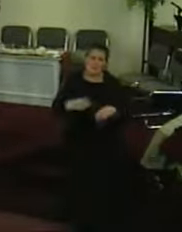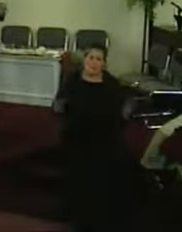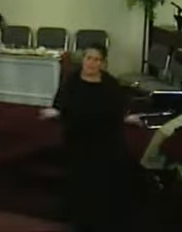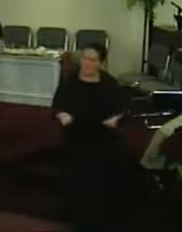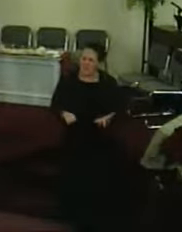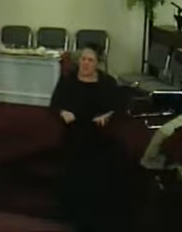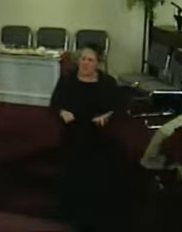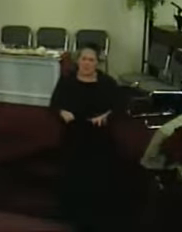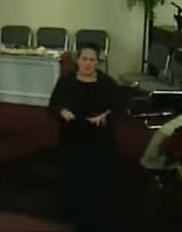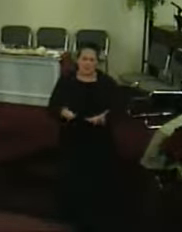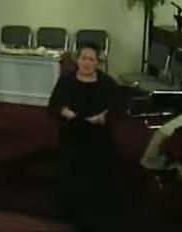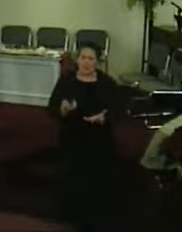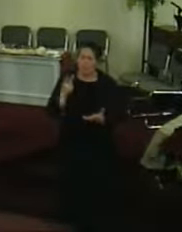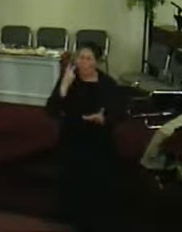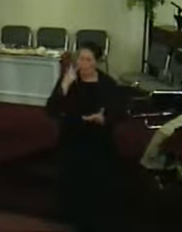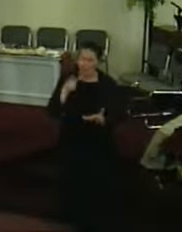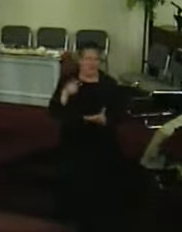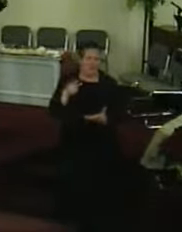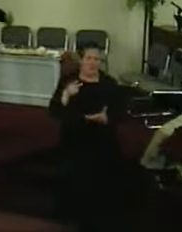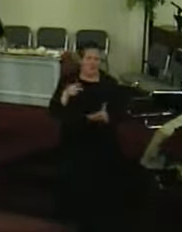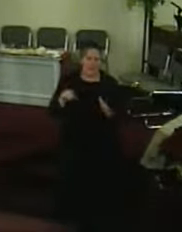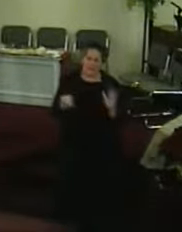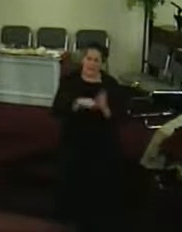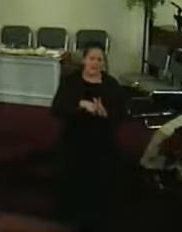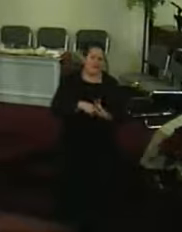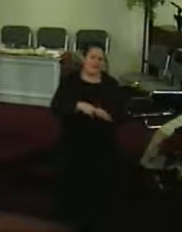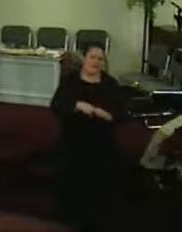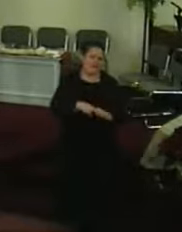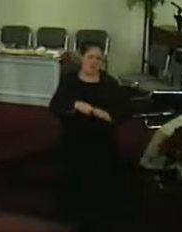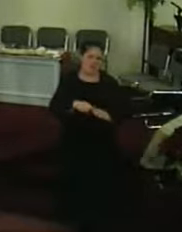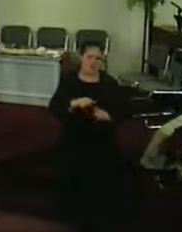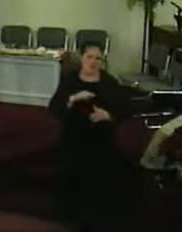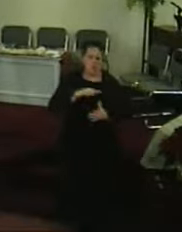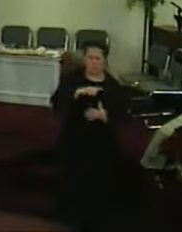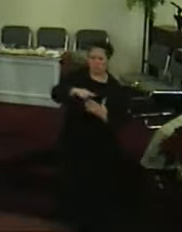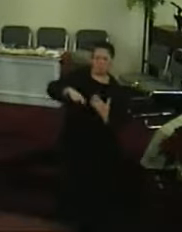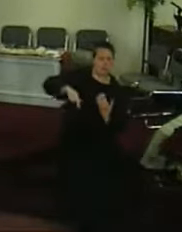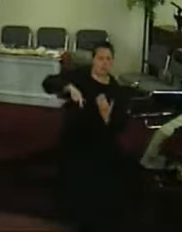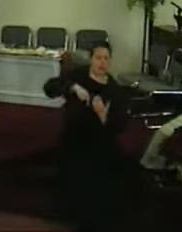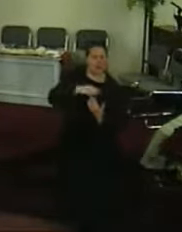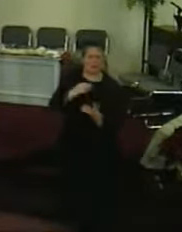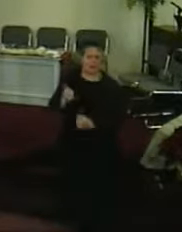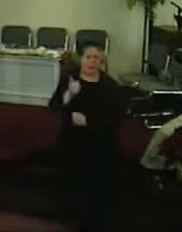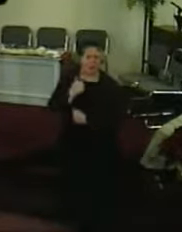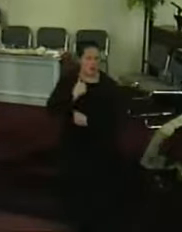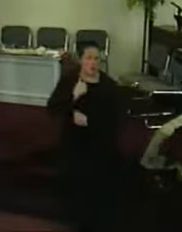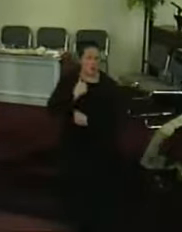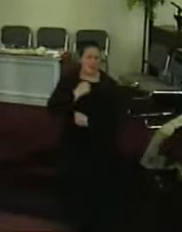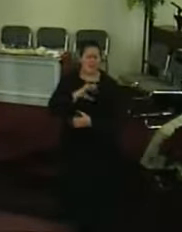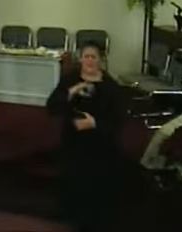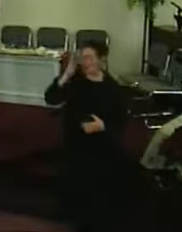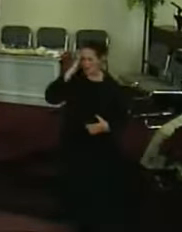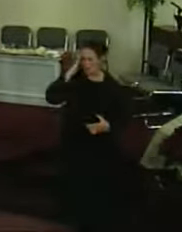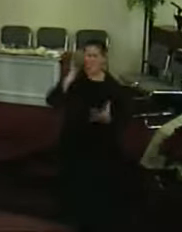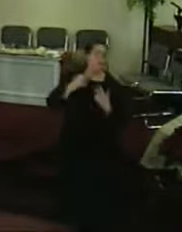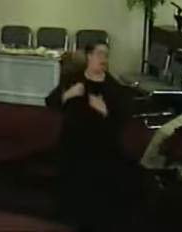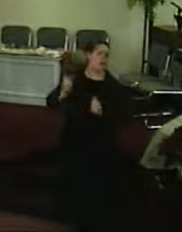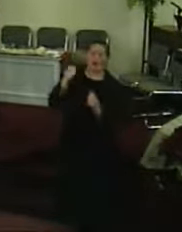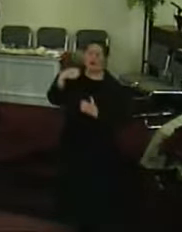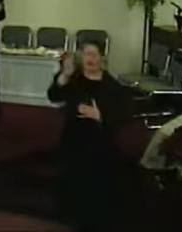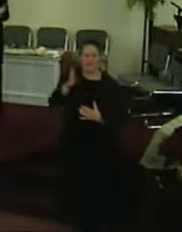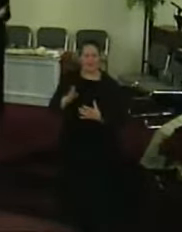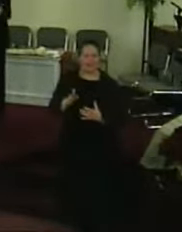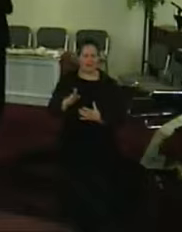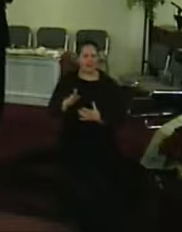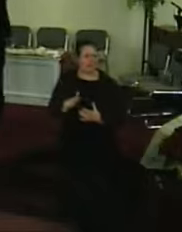looking bleak. We're surrounded by the Syrian army. I know that you're a mighty God. No, he's not doing any of that